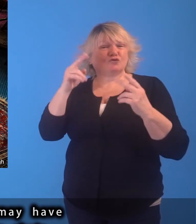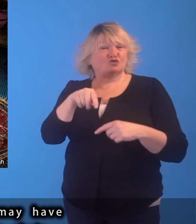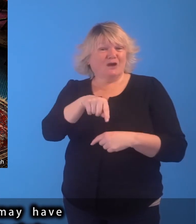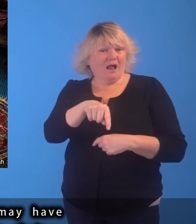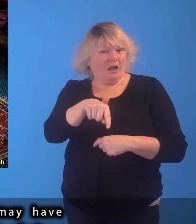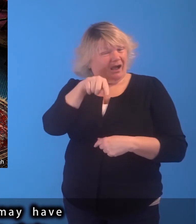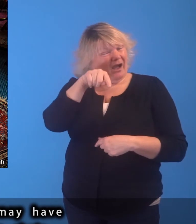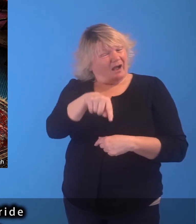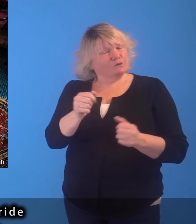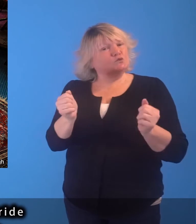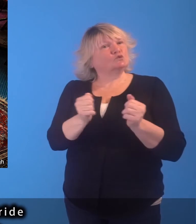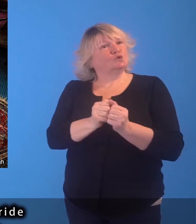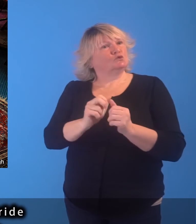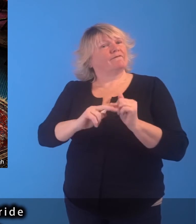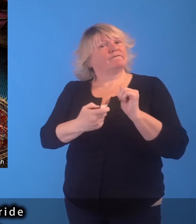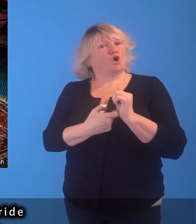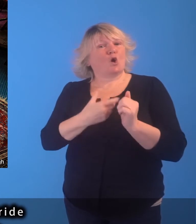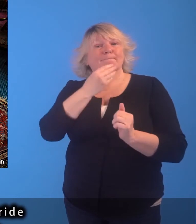of the house.